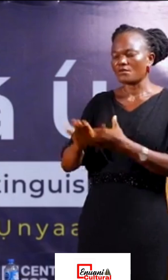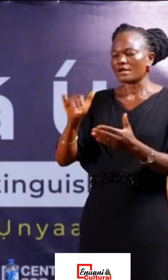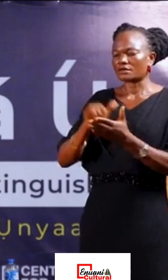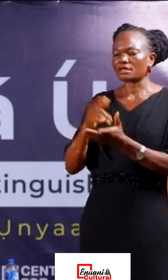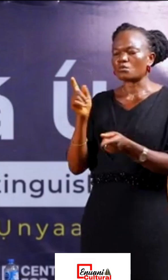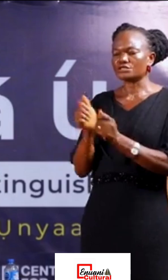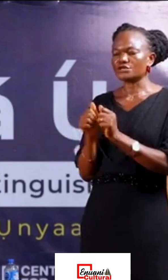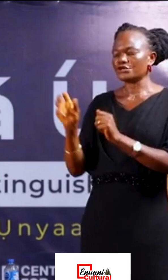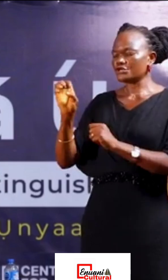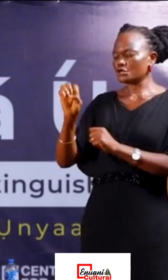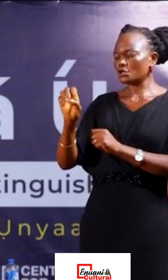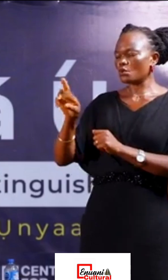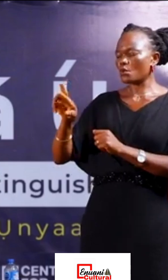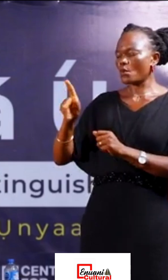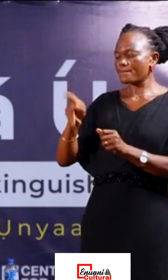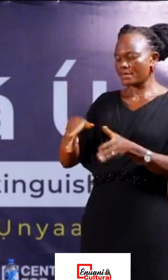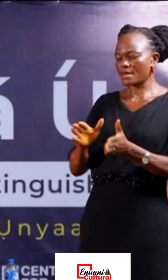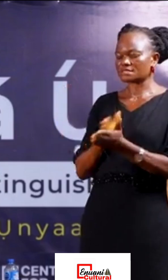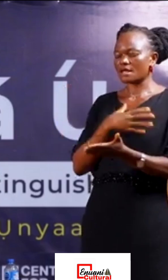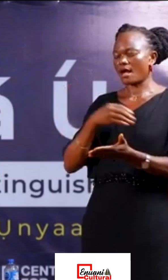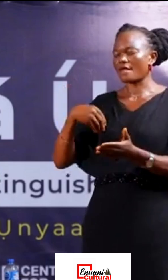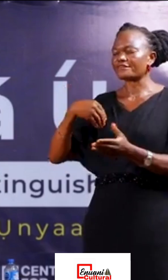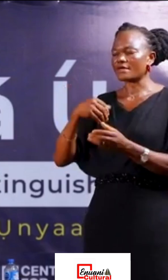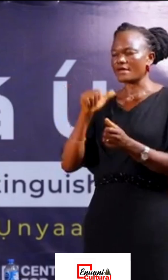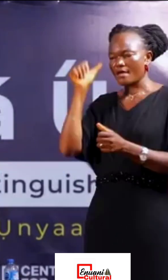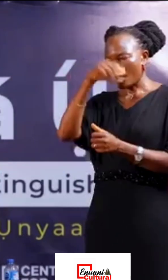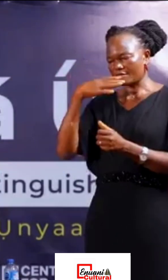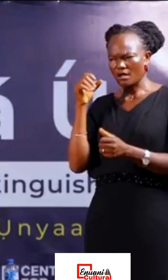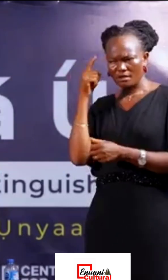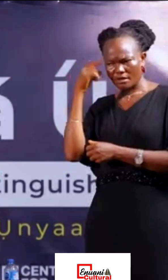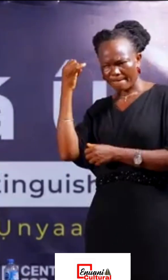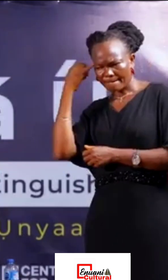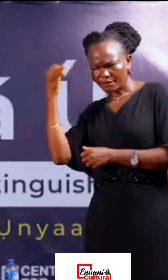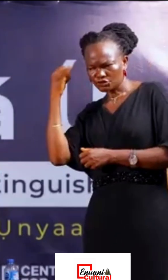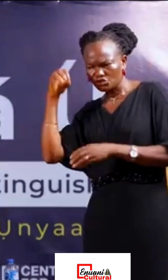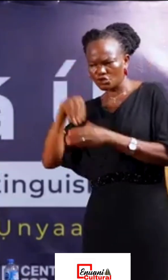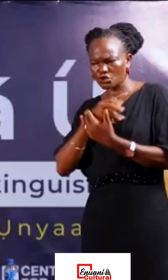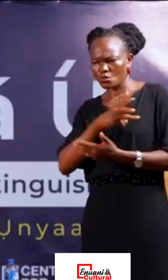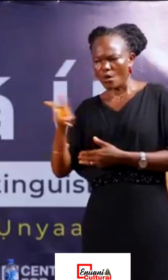Africans. Imagine in West Africa